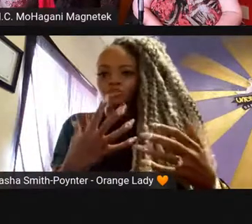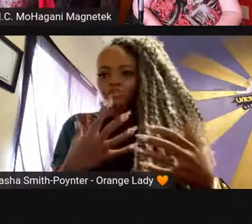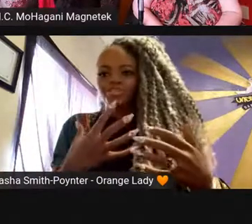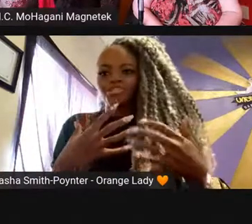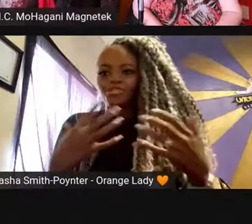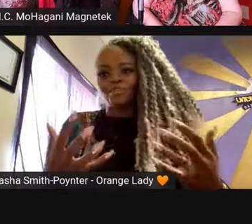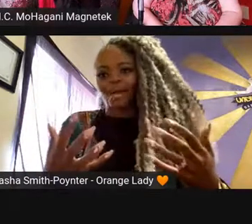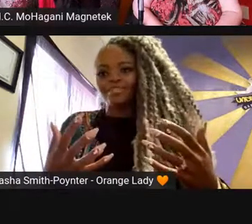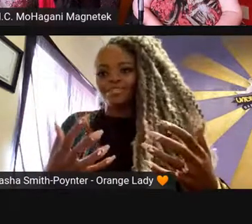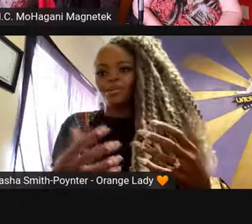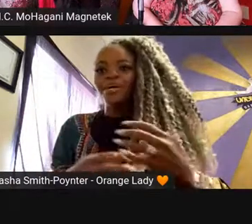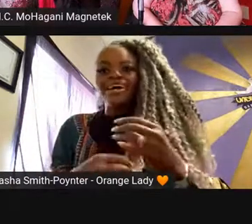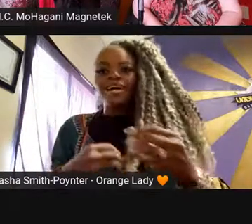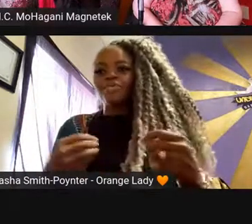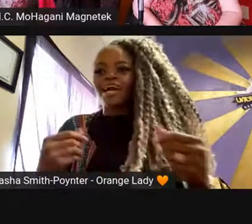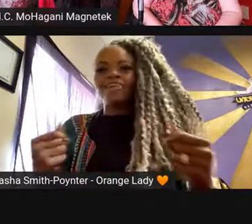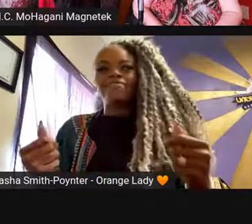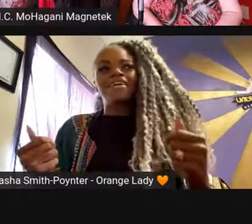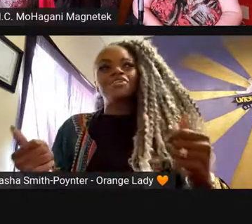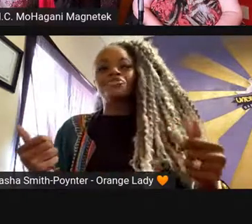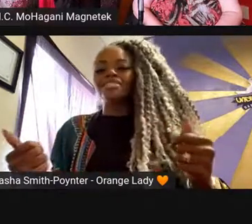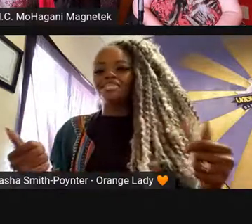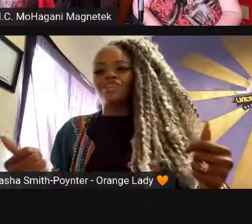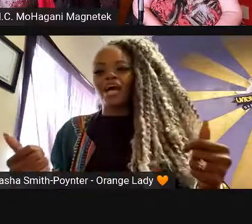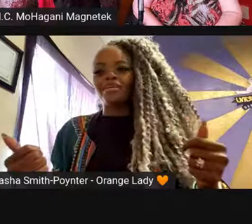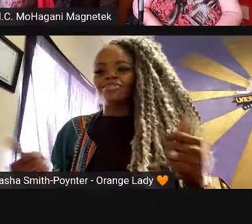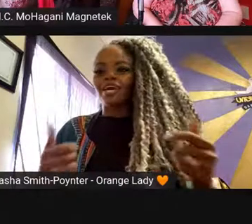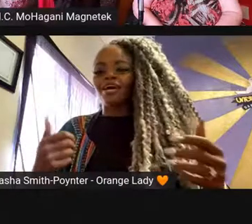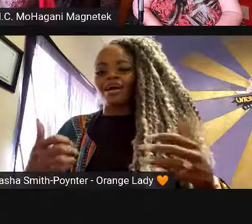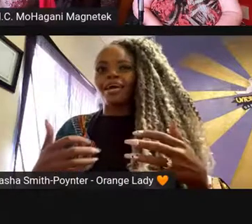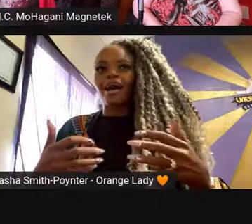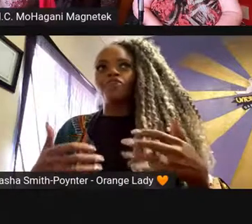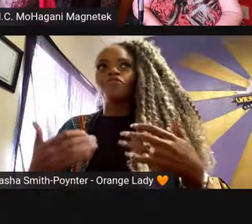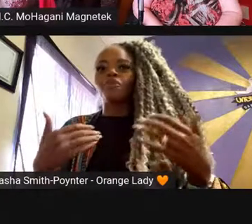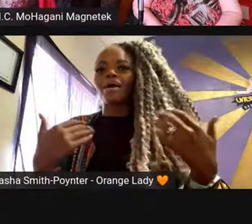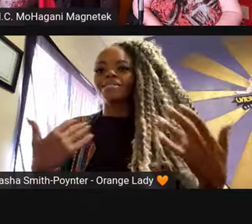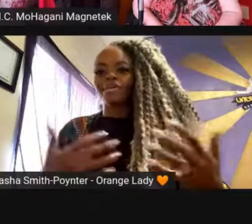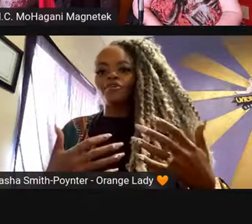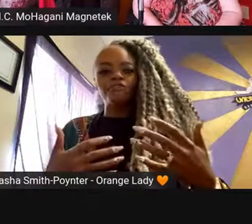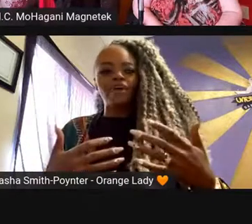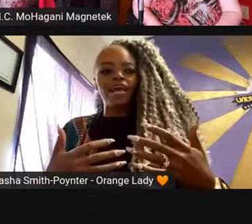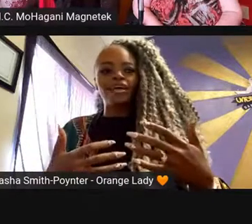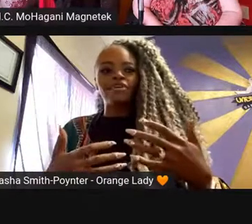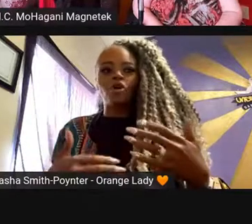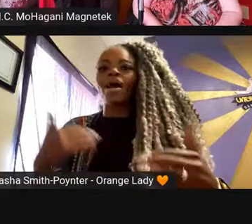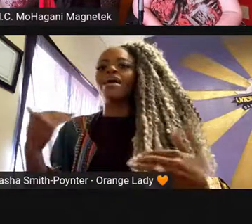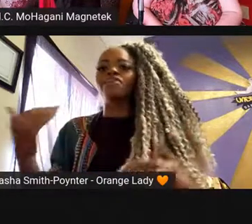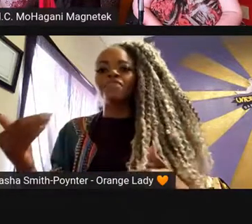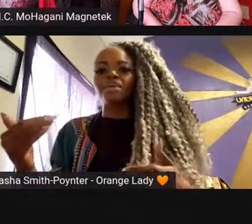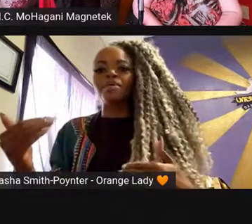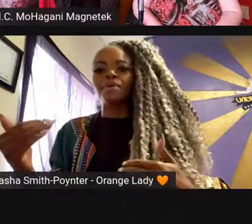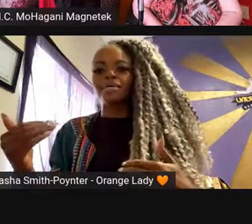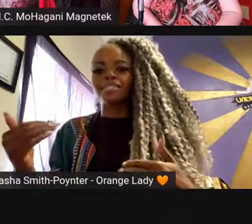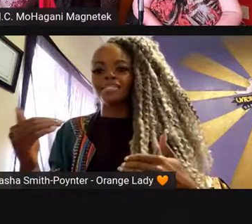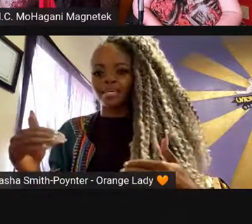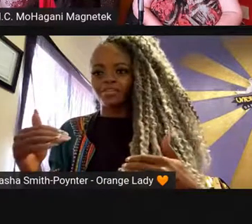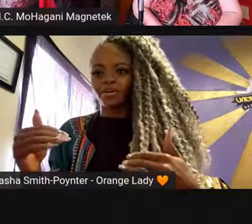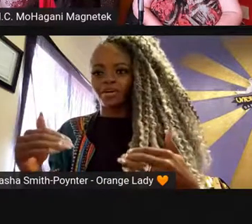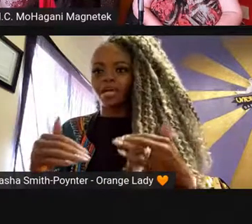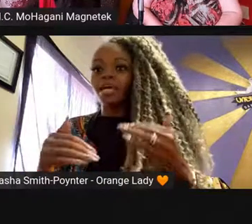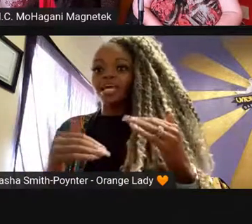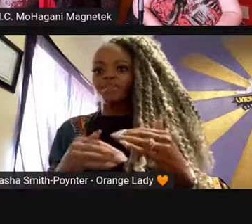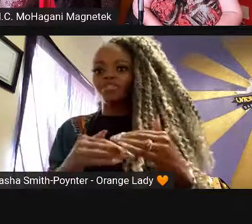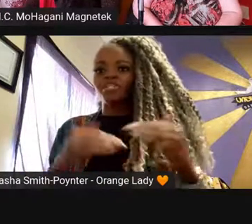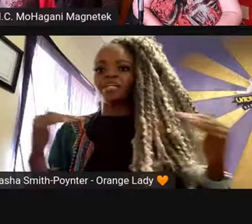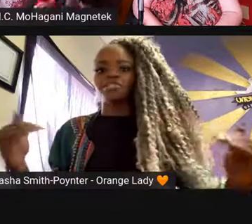the facials to do that. So it was kind of an interesting challenge. And I know for myself, I know I elevated a bit as a